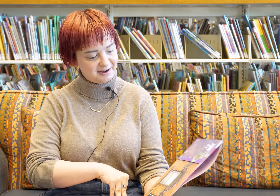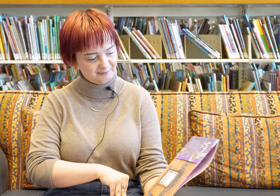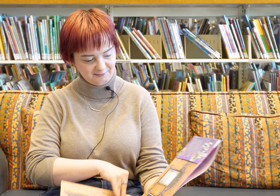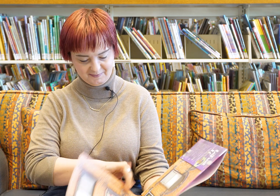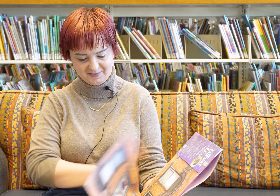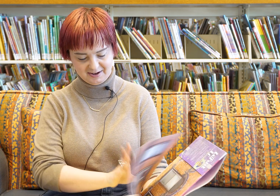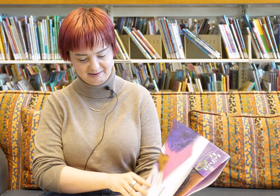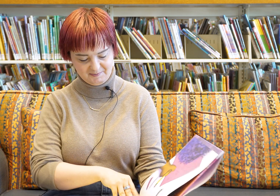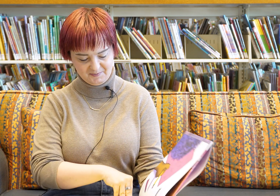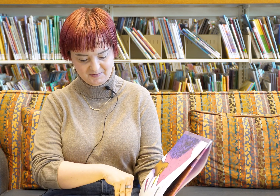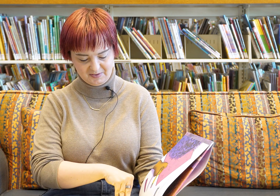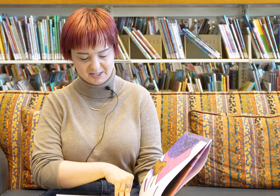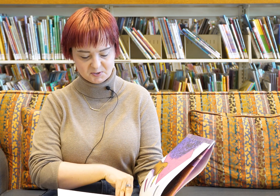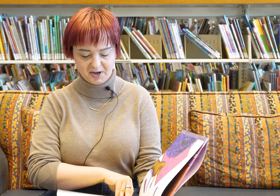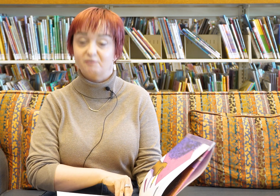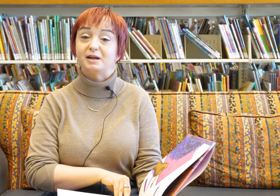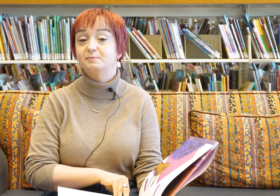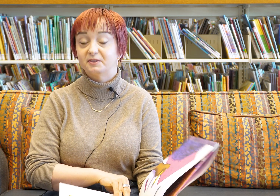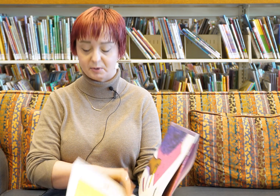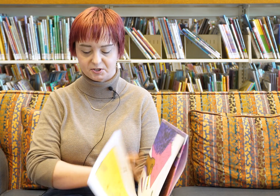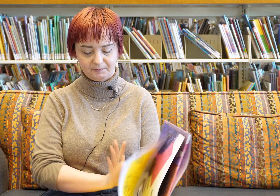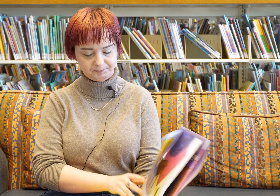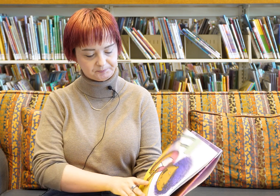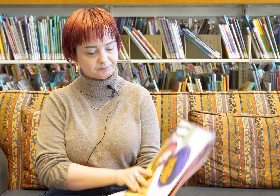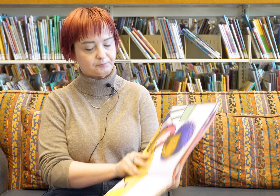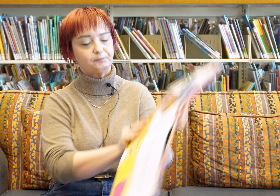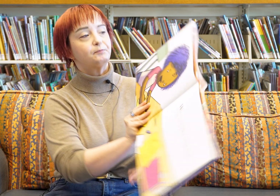if? This is What If by Samantha Berger.